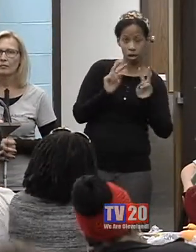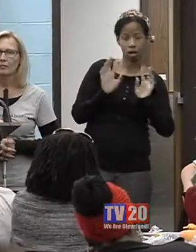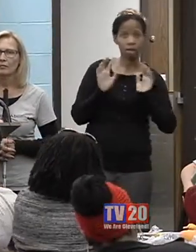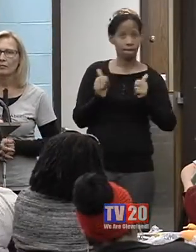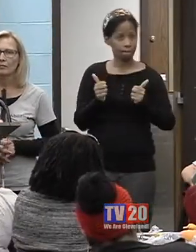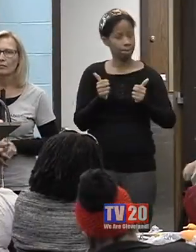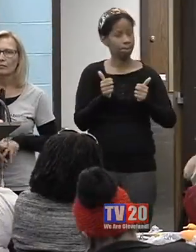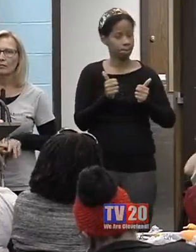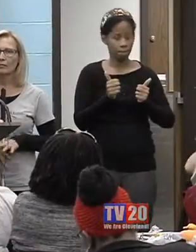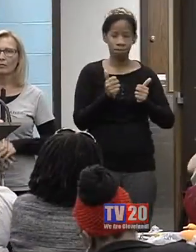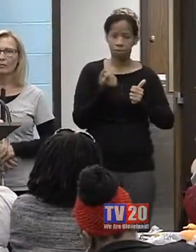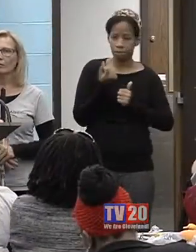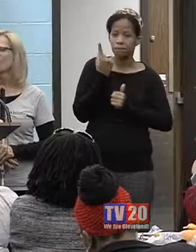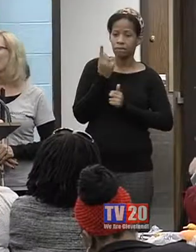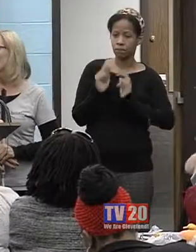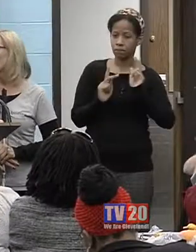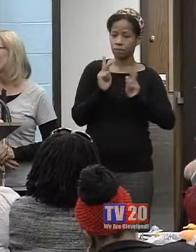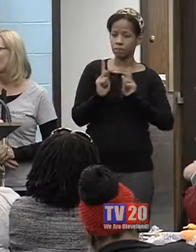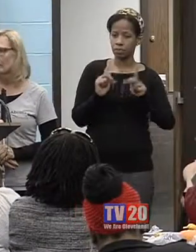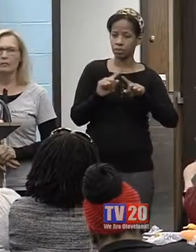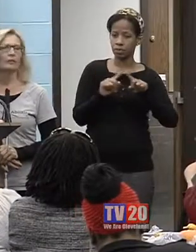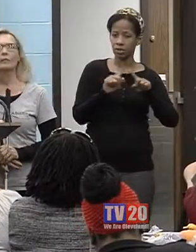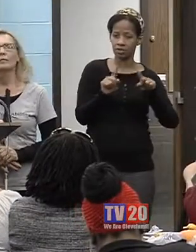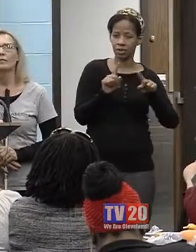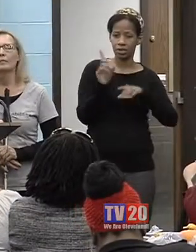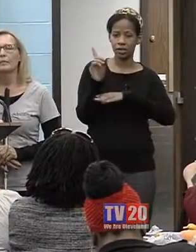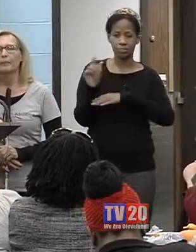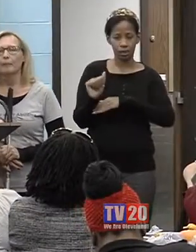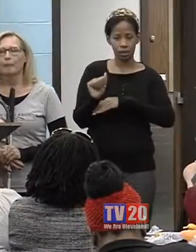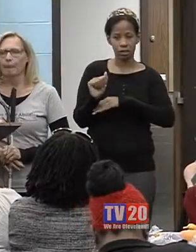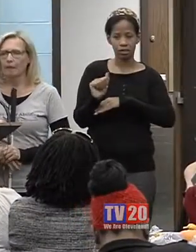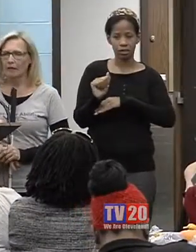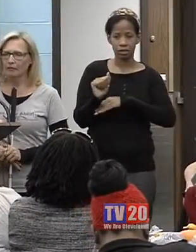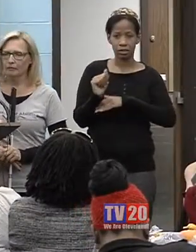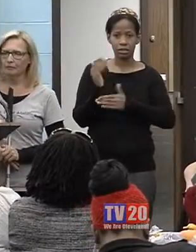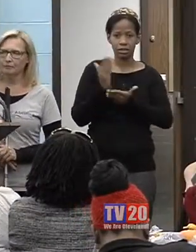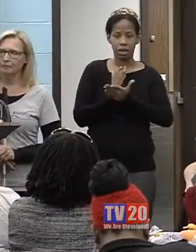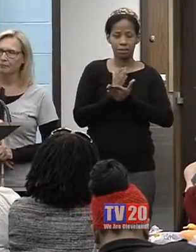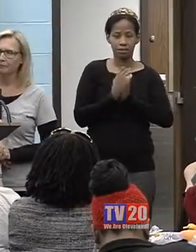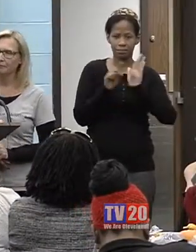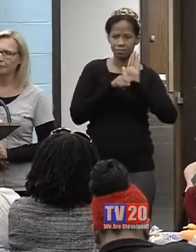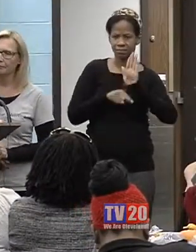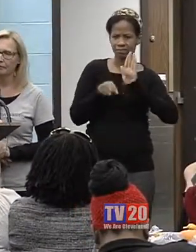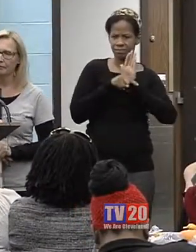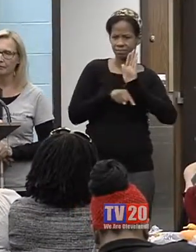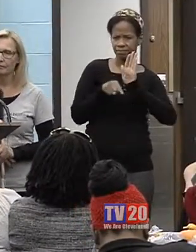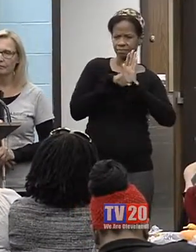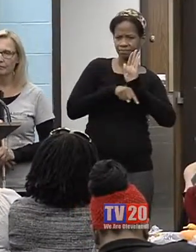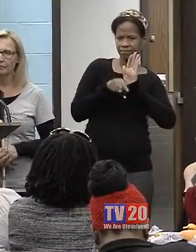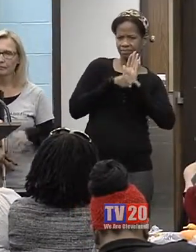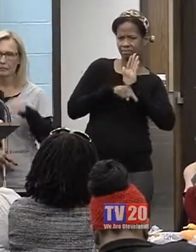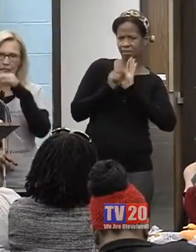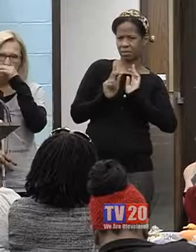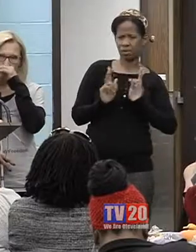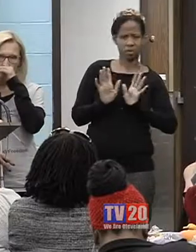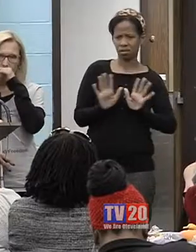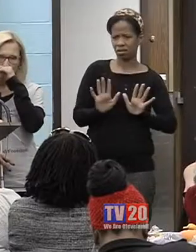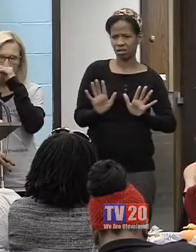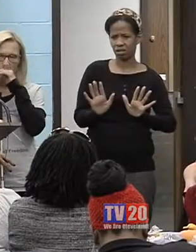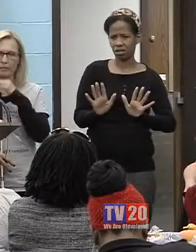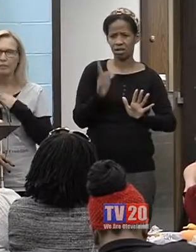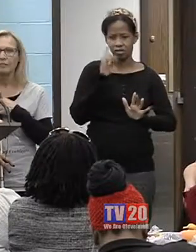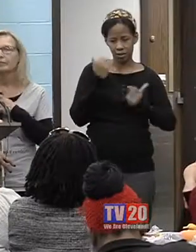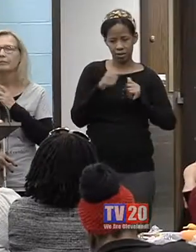and learn to understand people with different abilities, stop looking at people with disability, not disabled people, by the